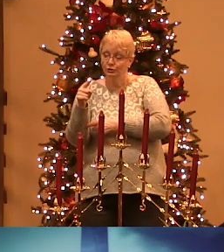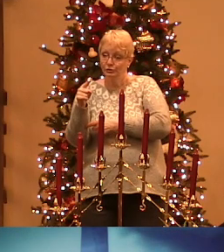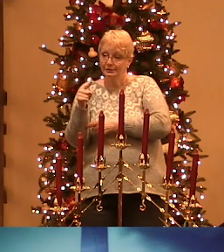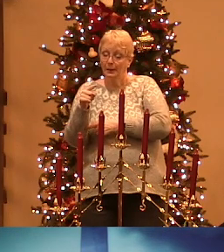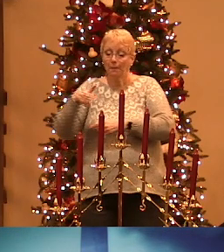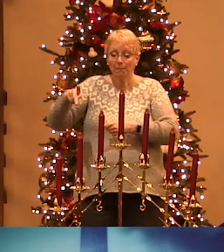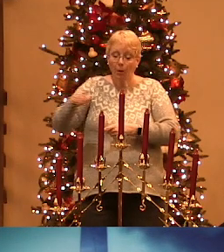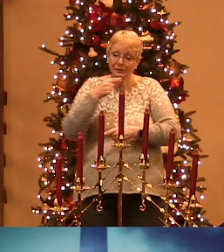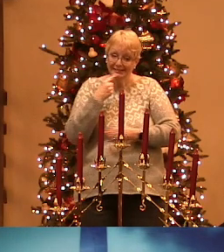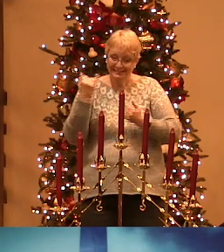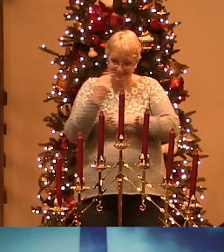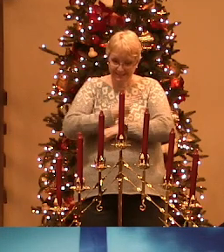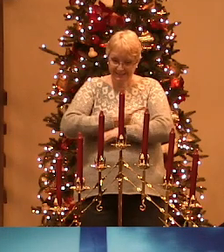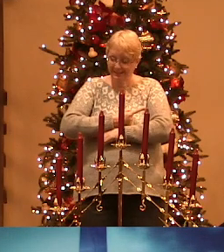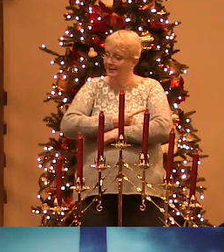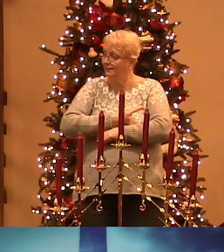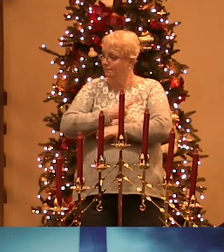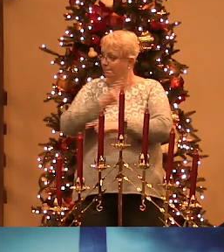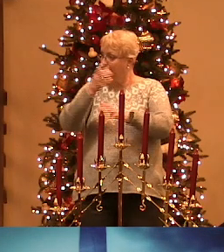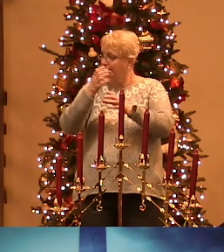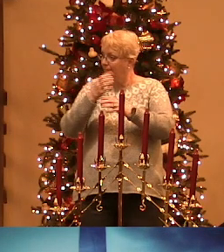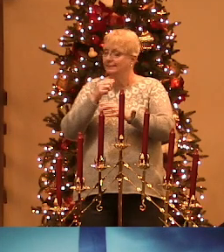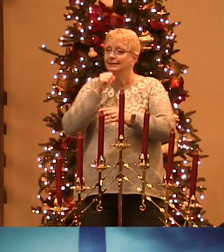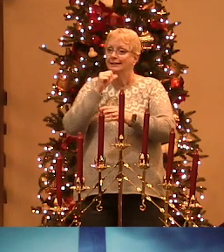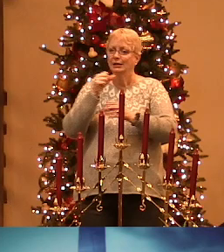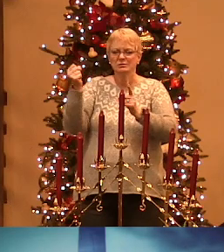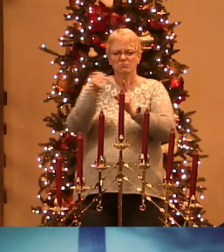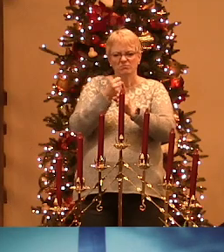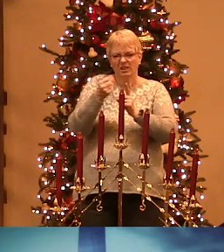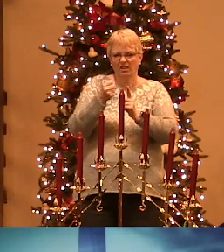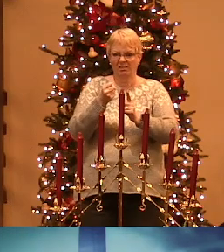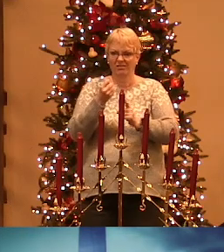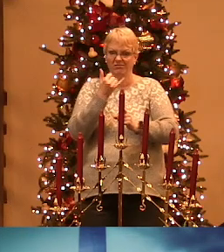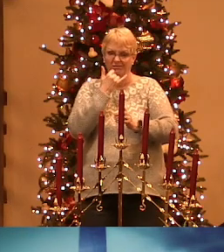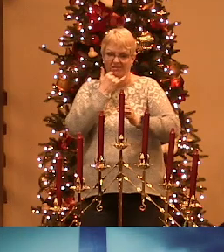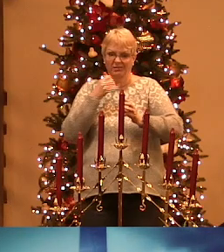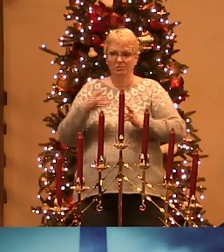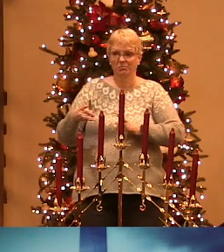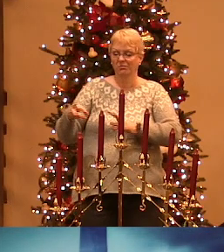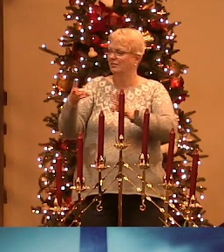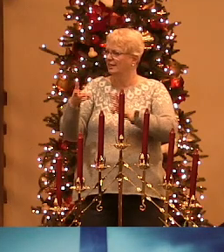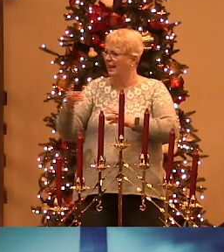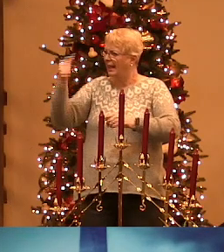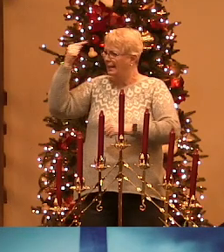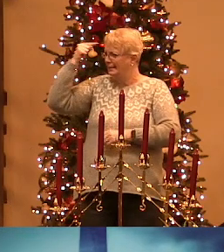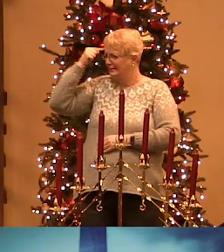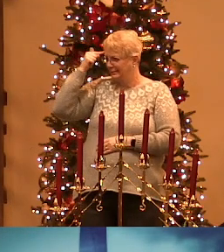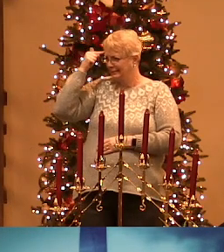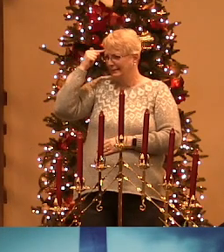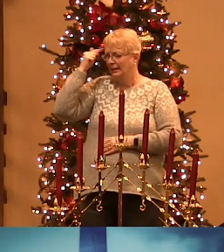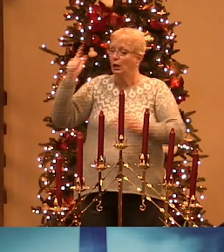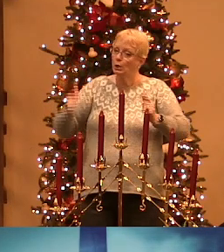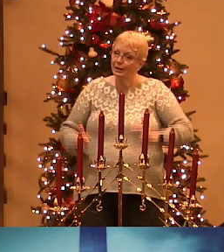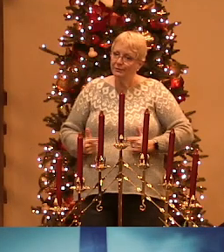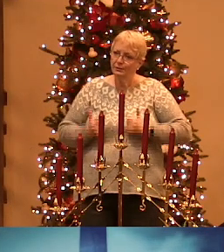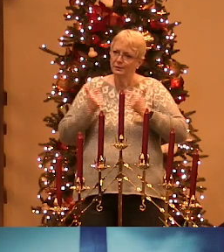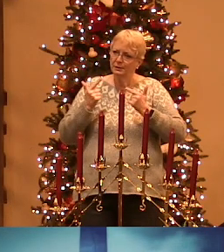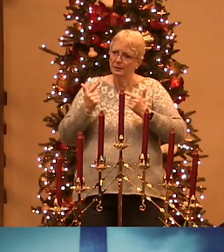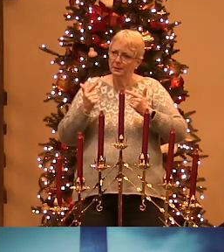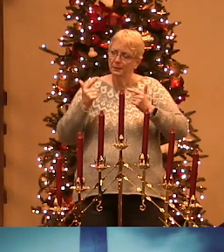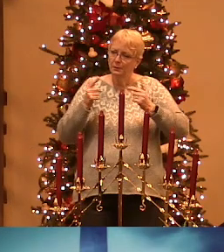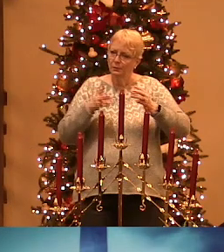Paul says they take it in an unworthy manner. What would an unworthy manner be? I think it'd be living in a pattern